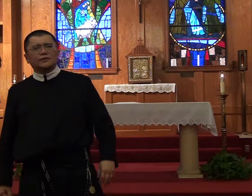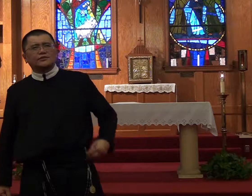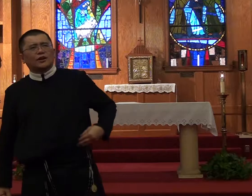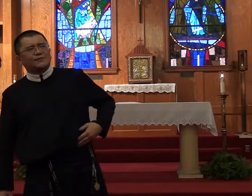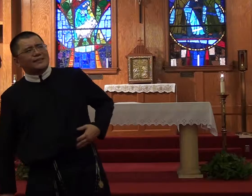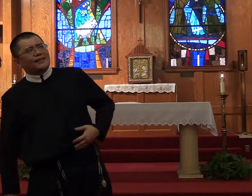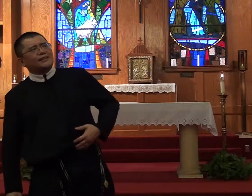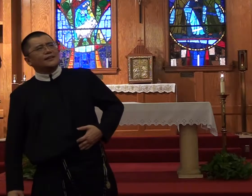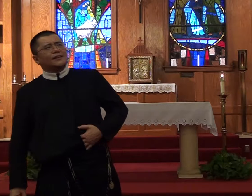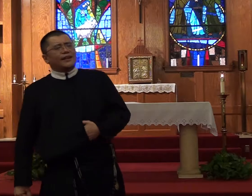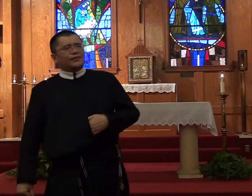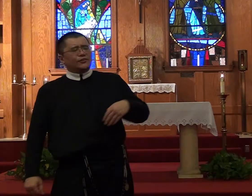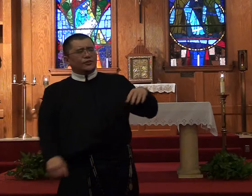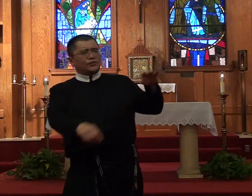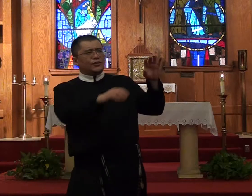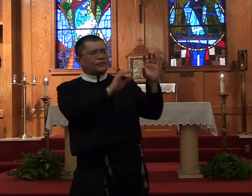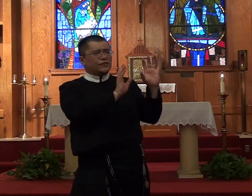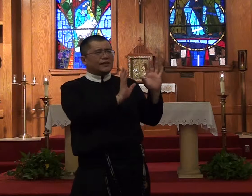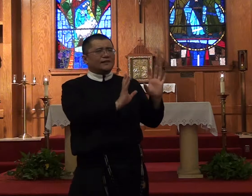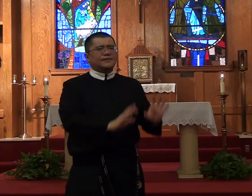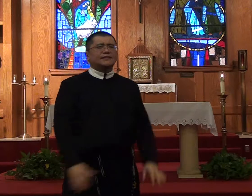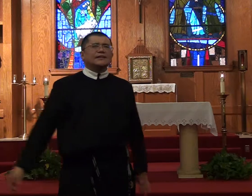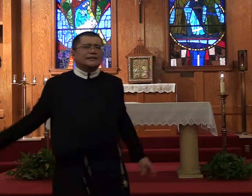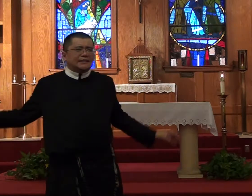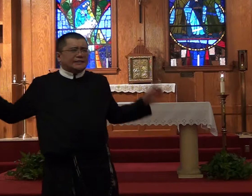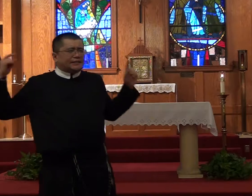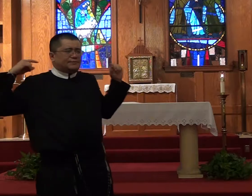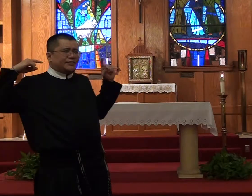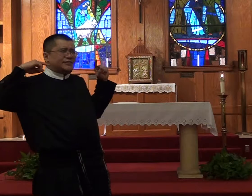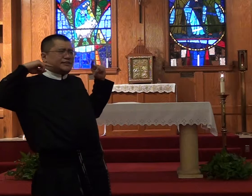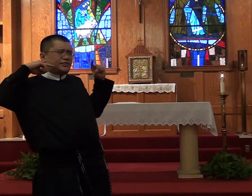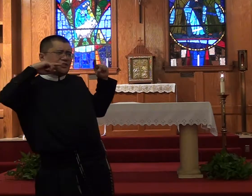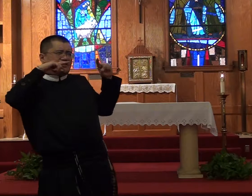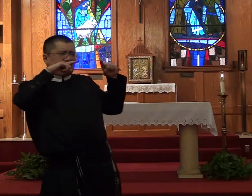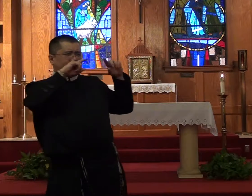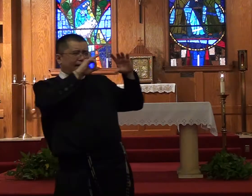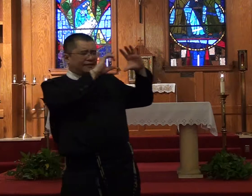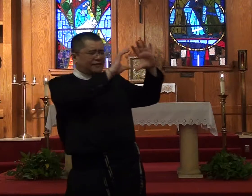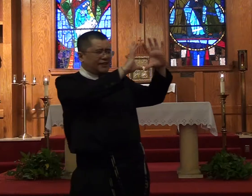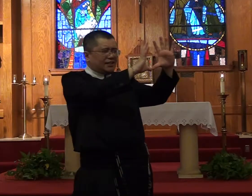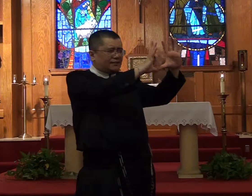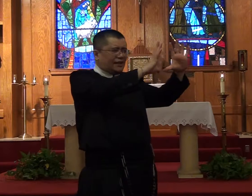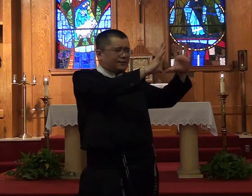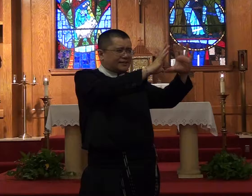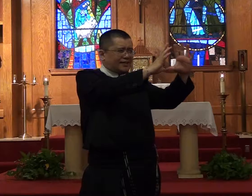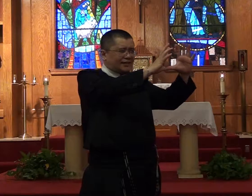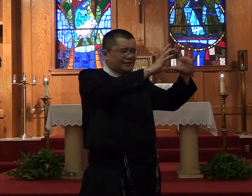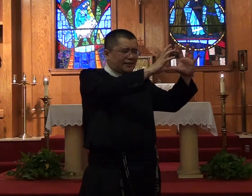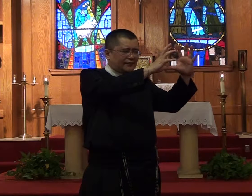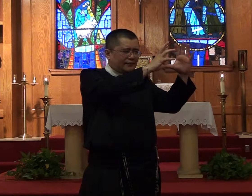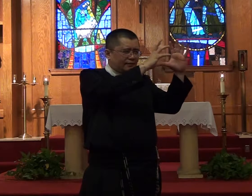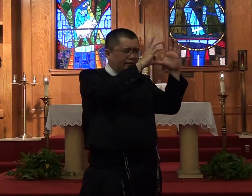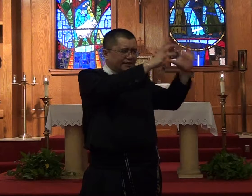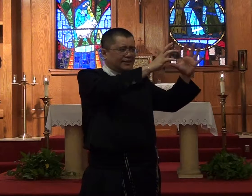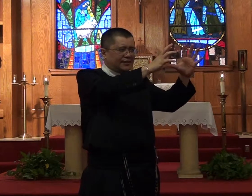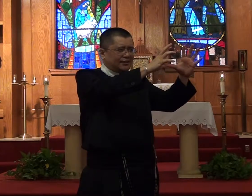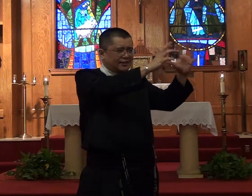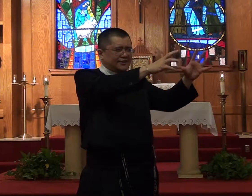so upsetting, and you know you're feeling upset, breathe in Jesus to that feeling of upsetting, okay? Breathe in Jesus